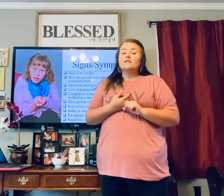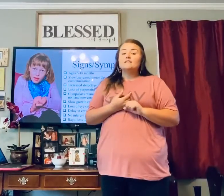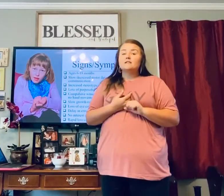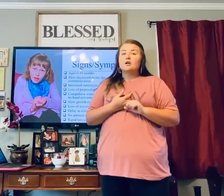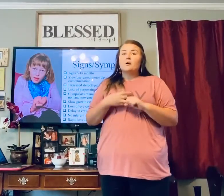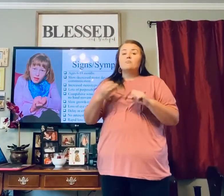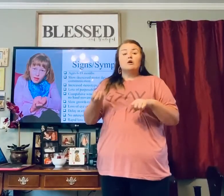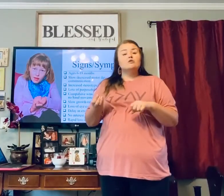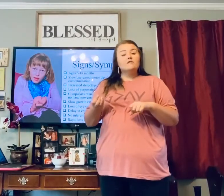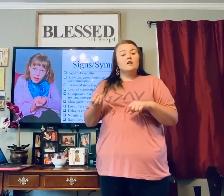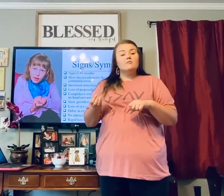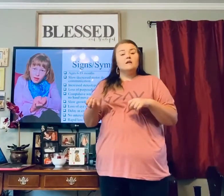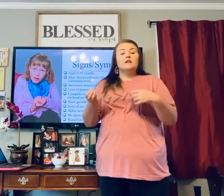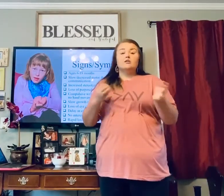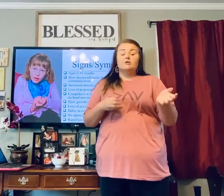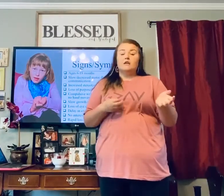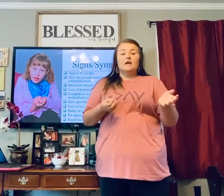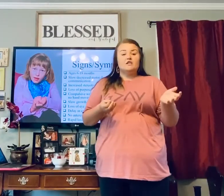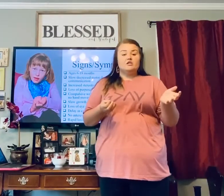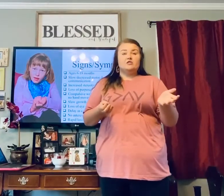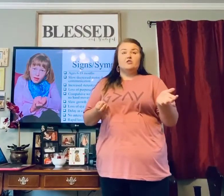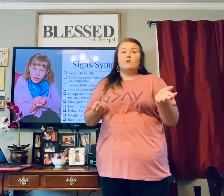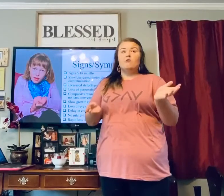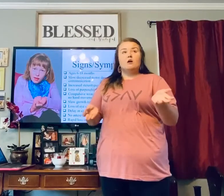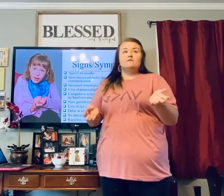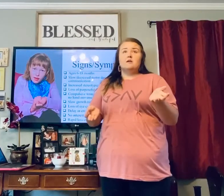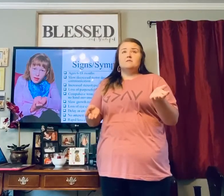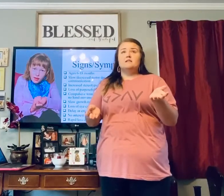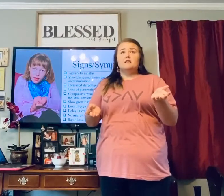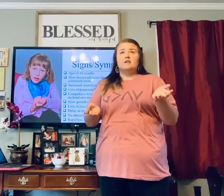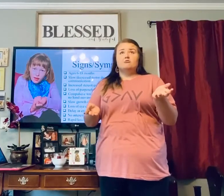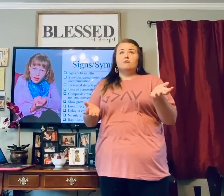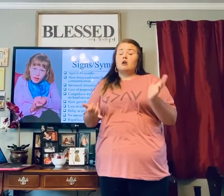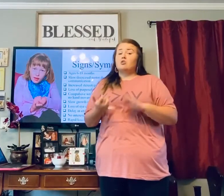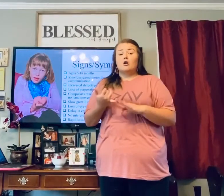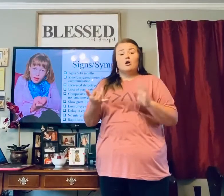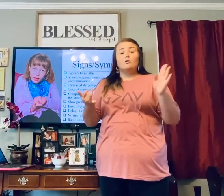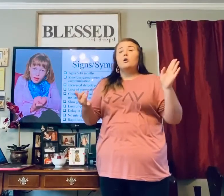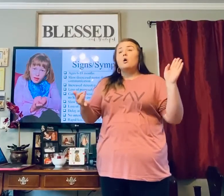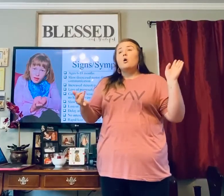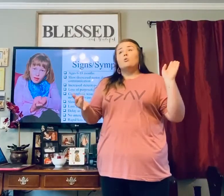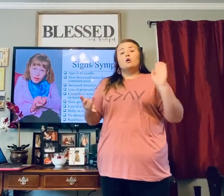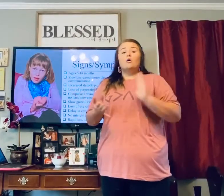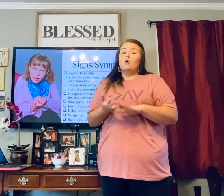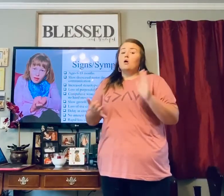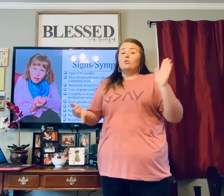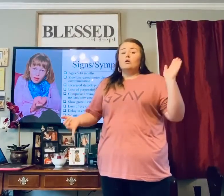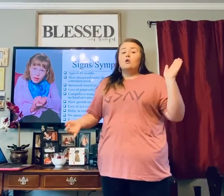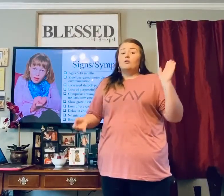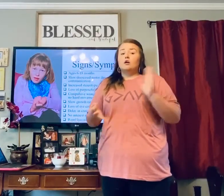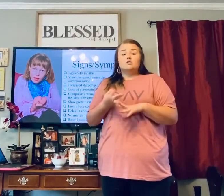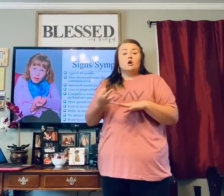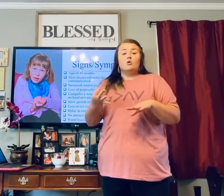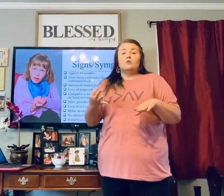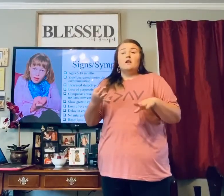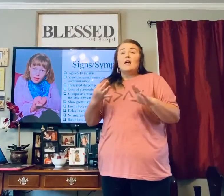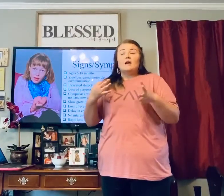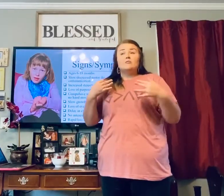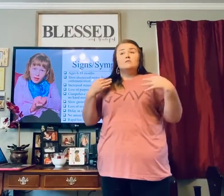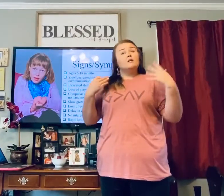decreased motor development and communication. So a lot of times these kids will not crawl, will not walk, will not talk. And